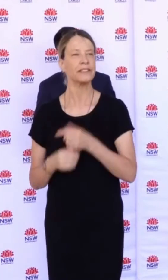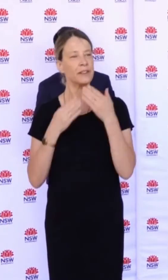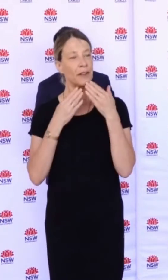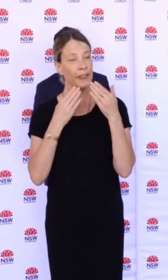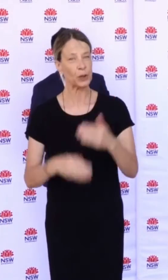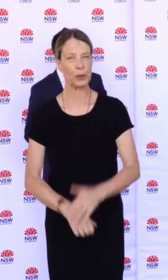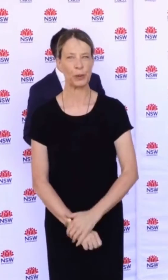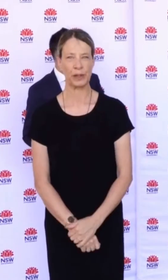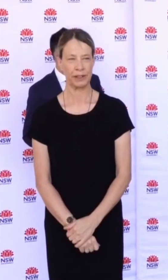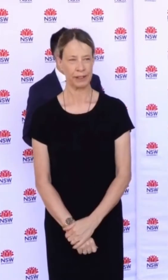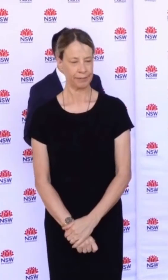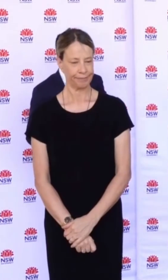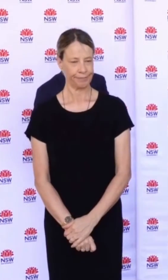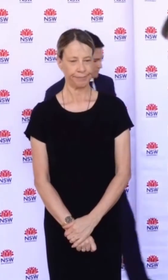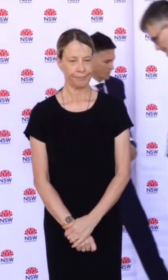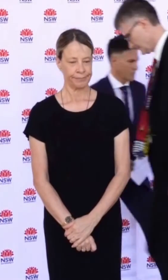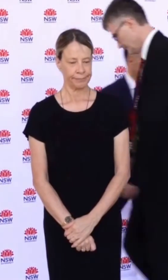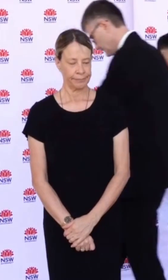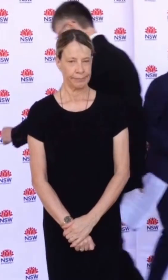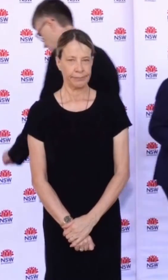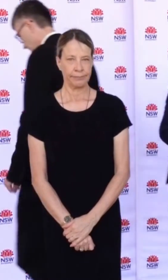much.